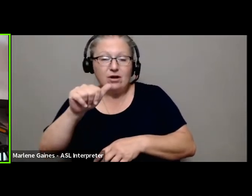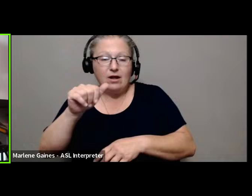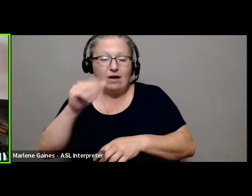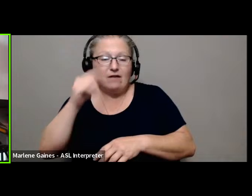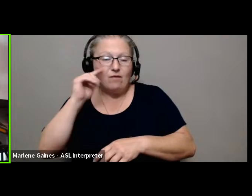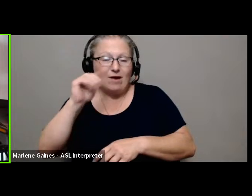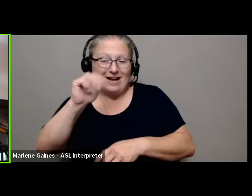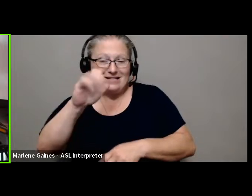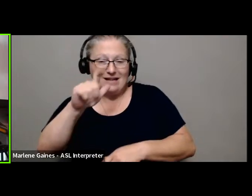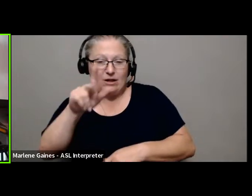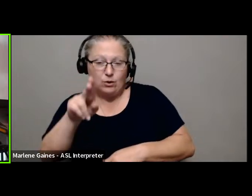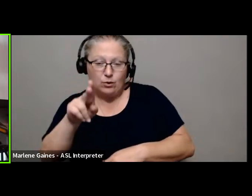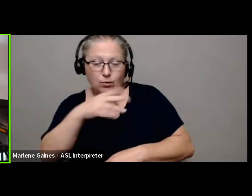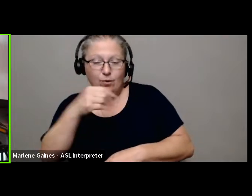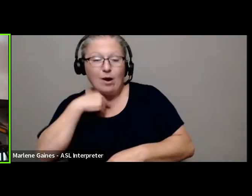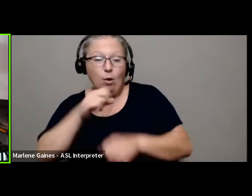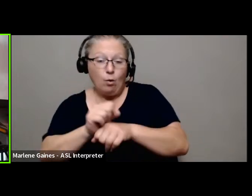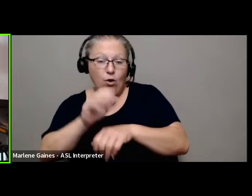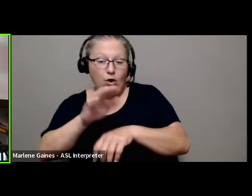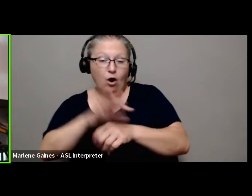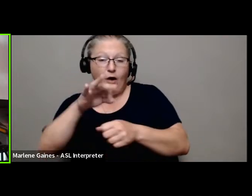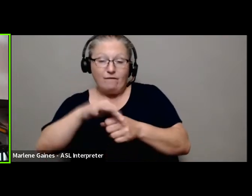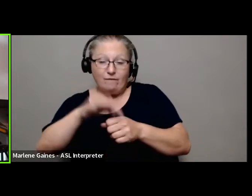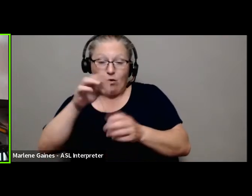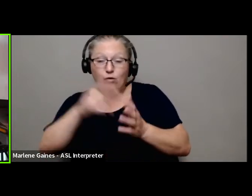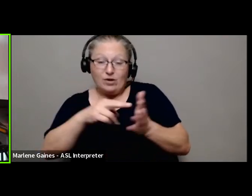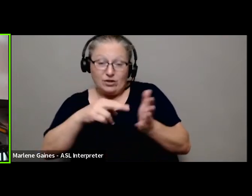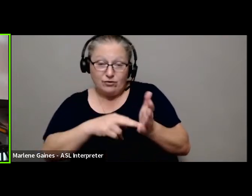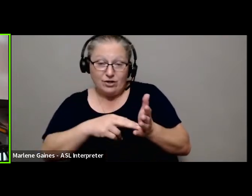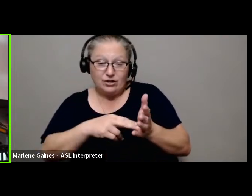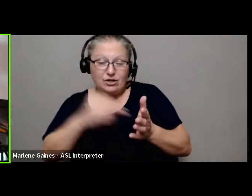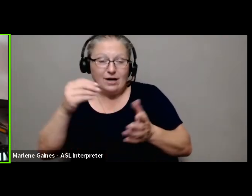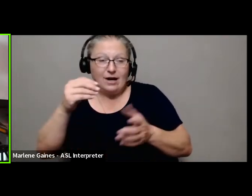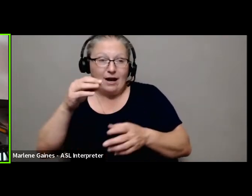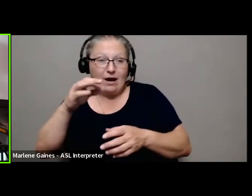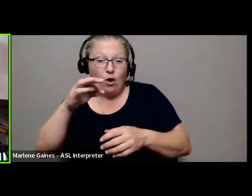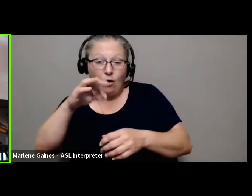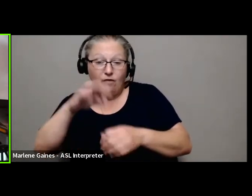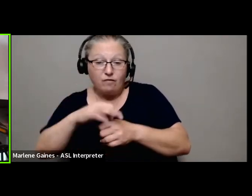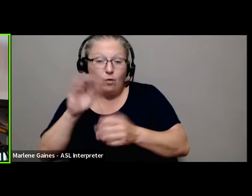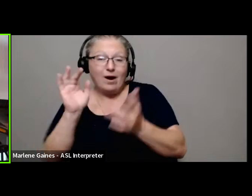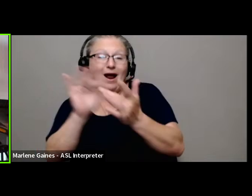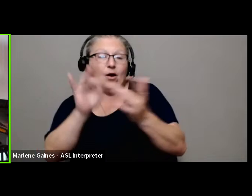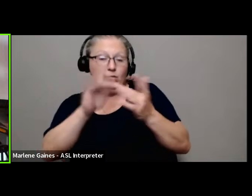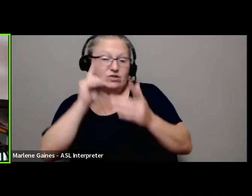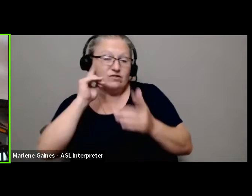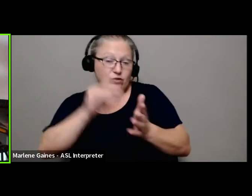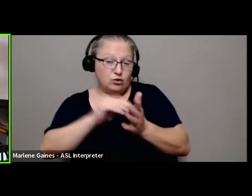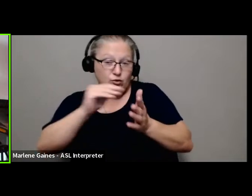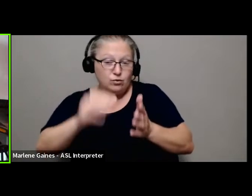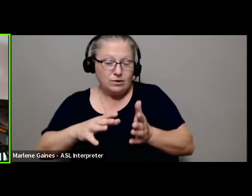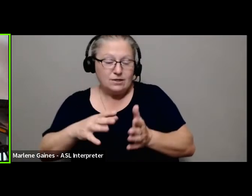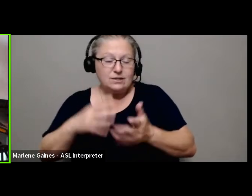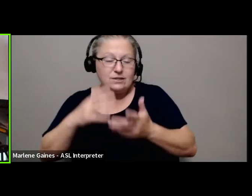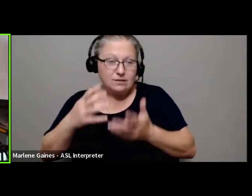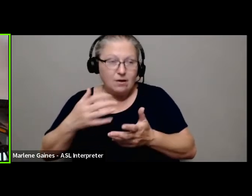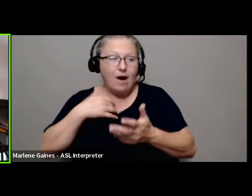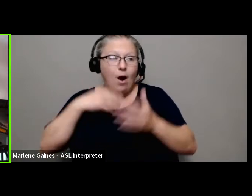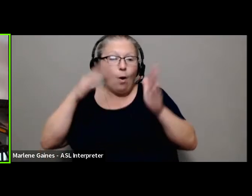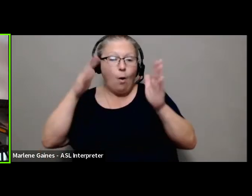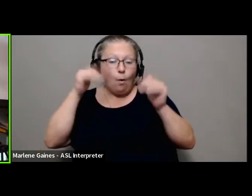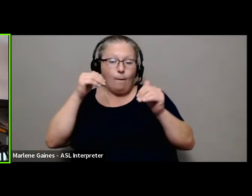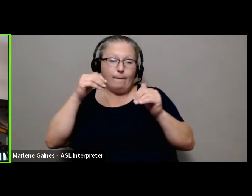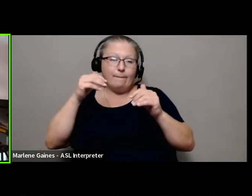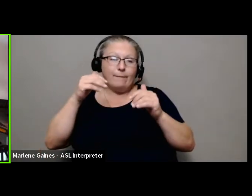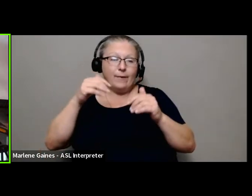ACLU, and we are working on some voter registration and voter outreach for our students. So I really hope